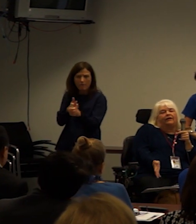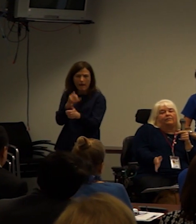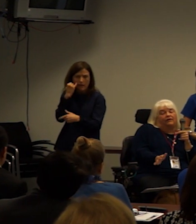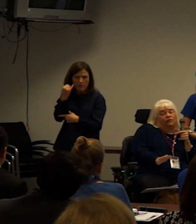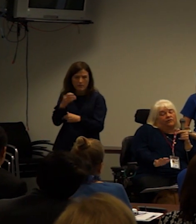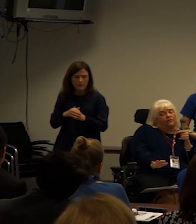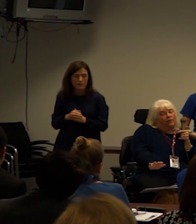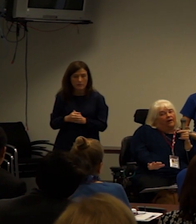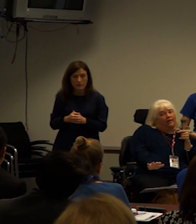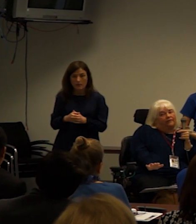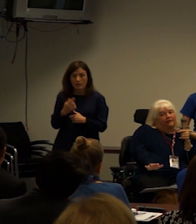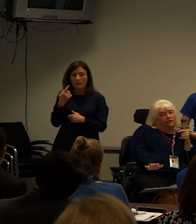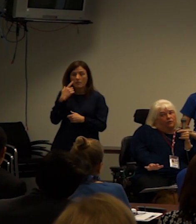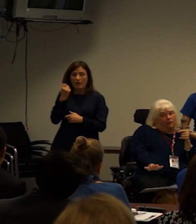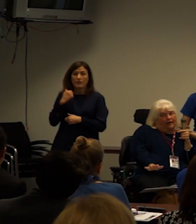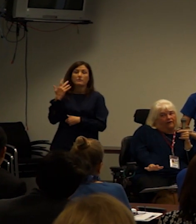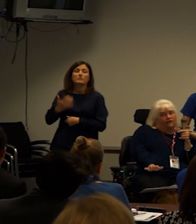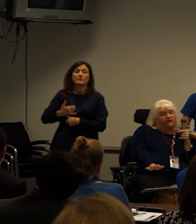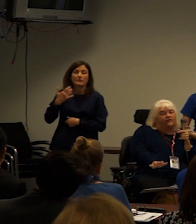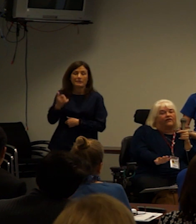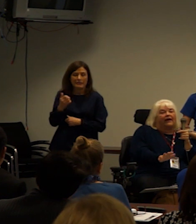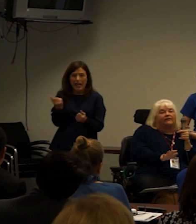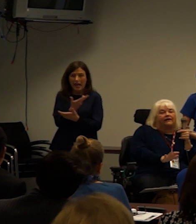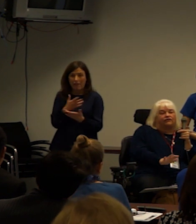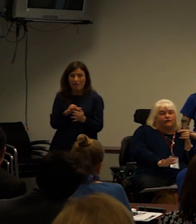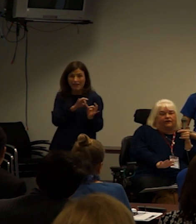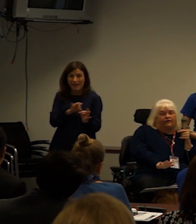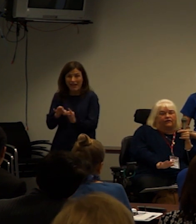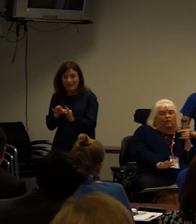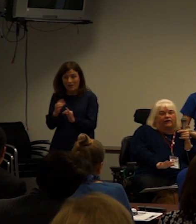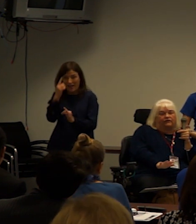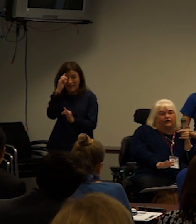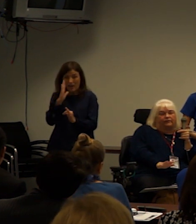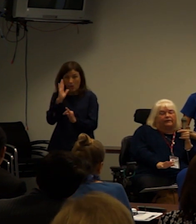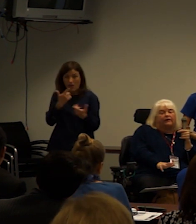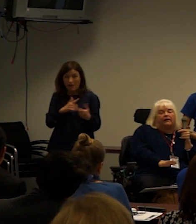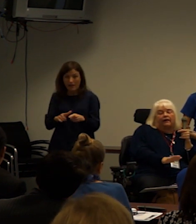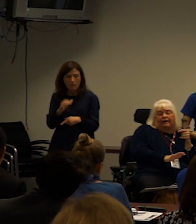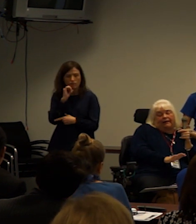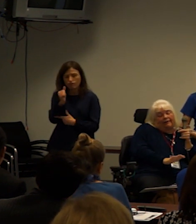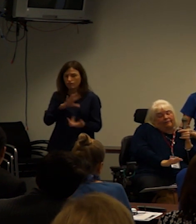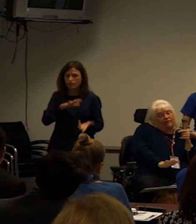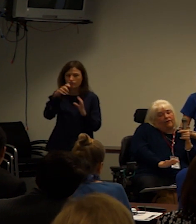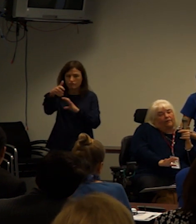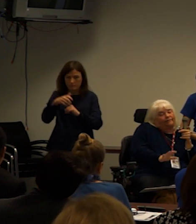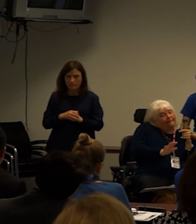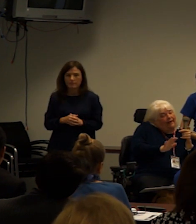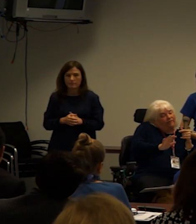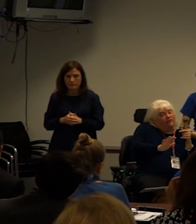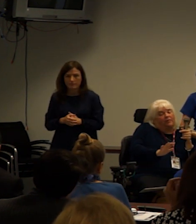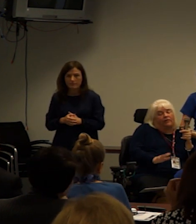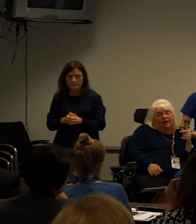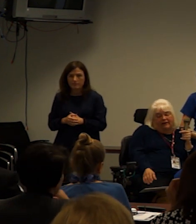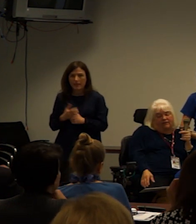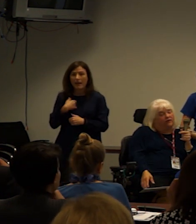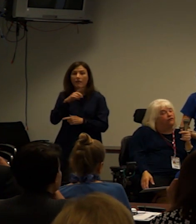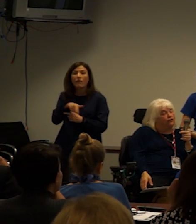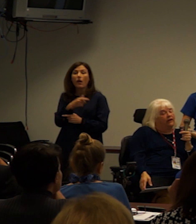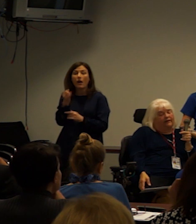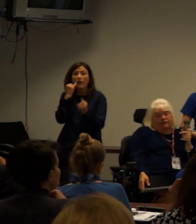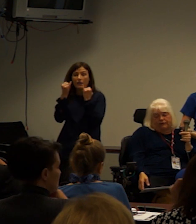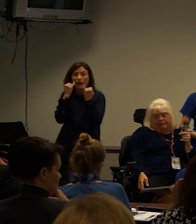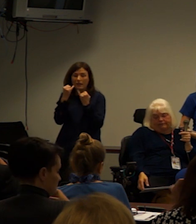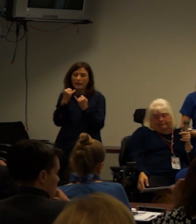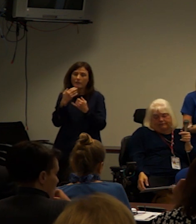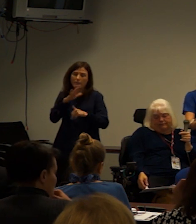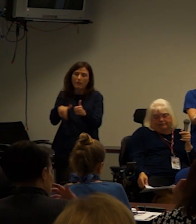idea, because once in a while, things don't work out just exactly as you think they're going to. And so having some other ideas there is a